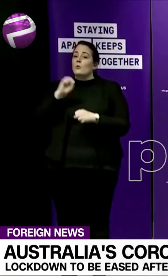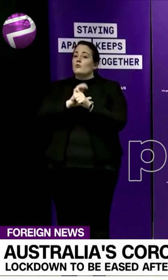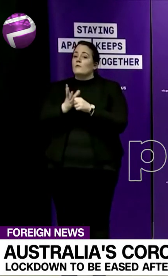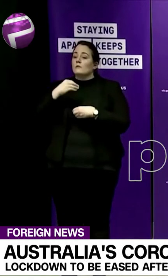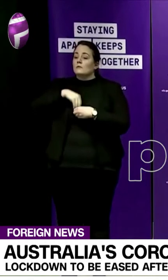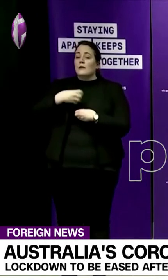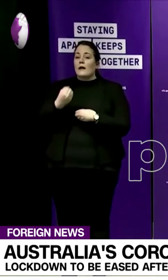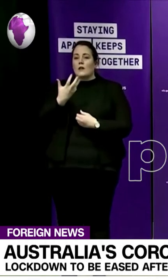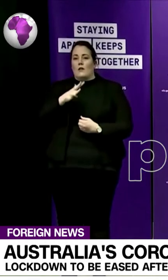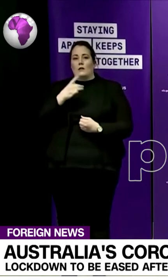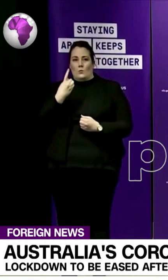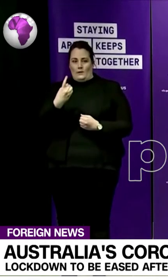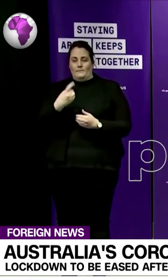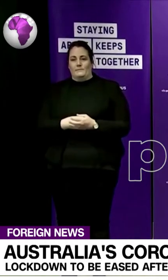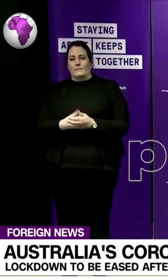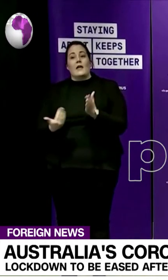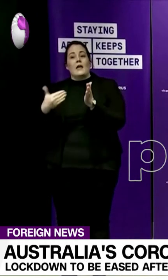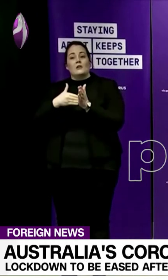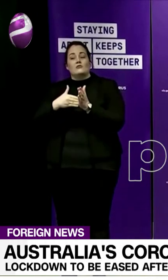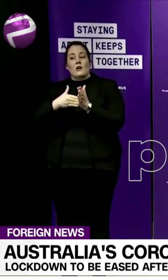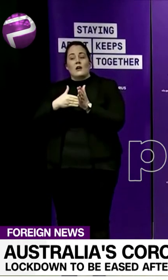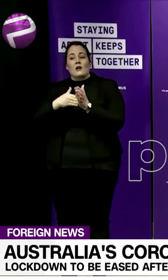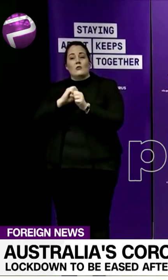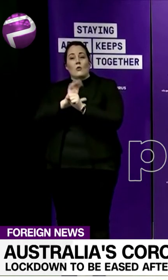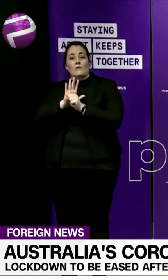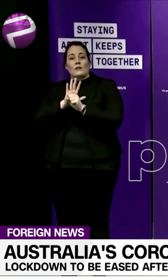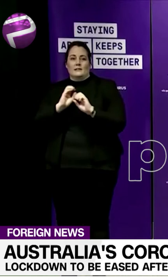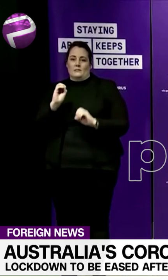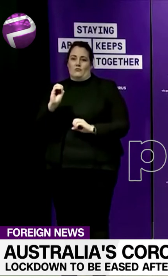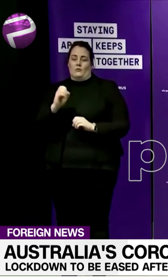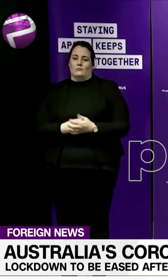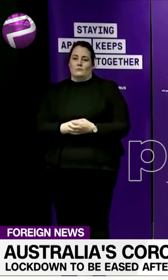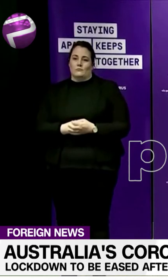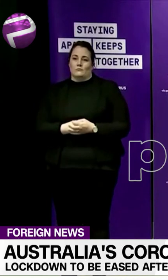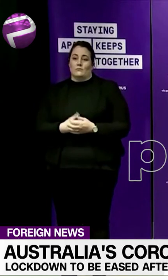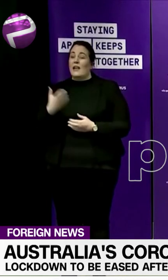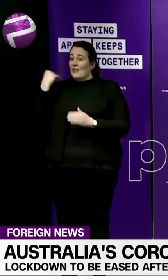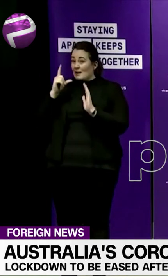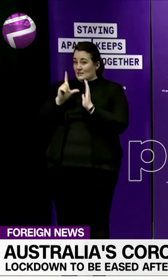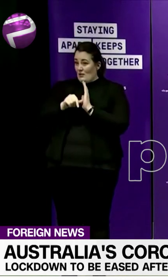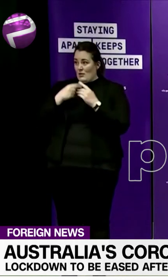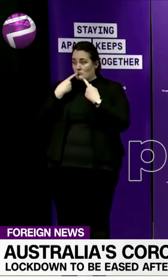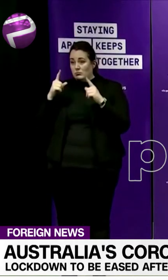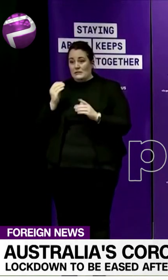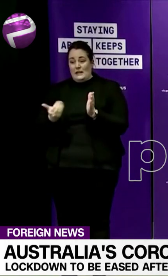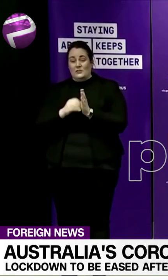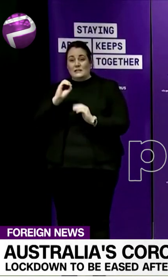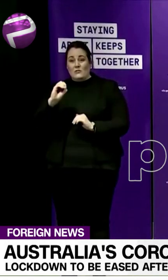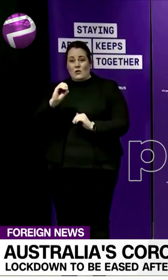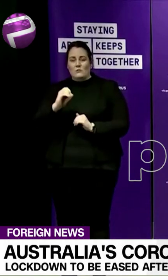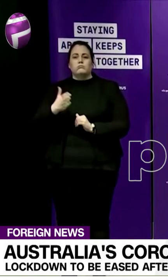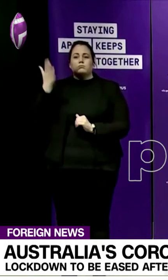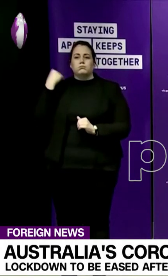state and there are zero new cases across our state. The last time we recorded zero cases was 139 days ago, on the 9th